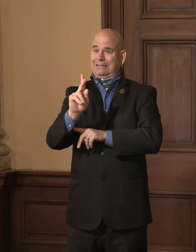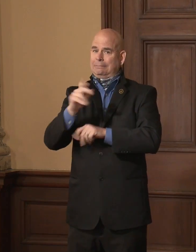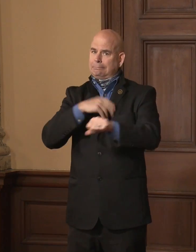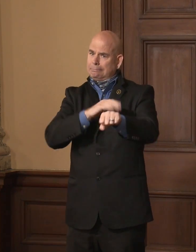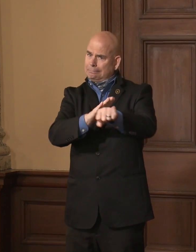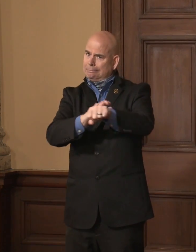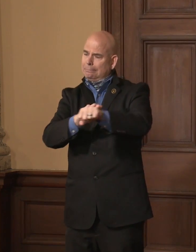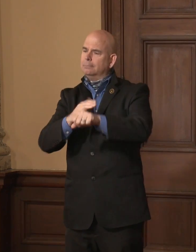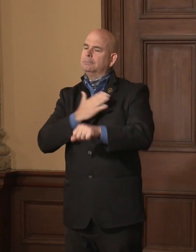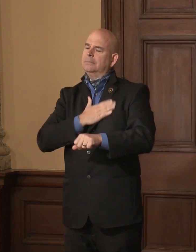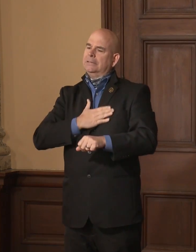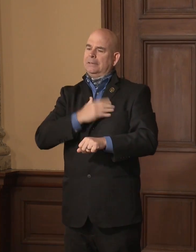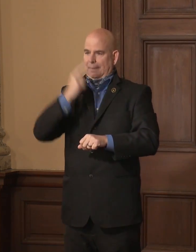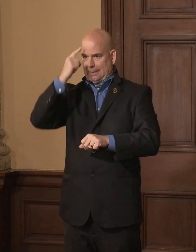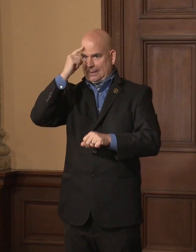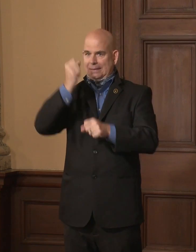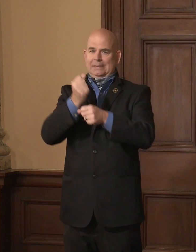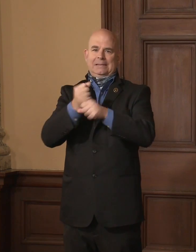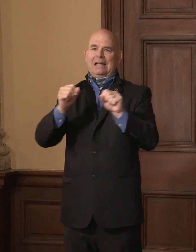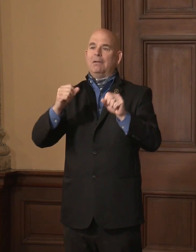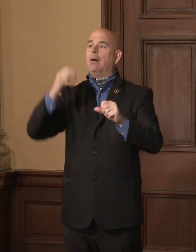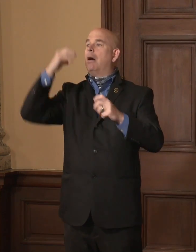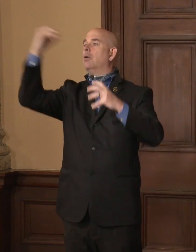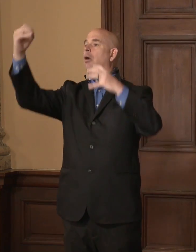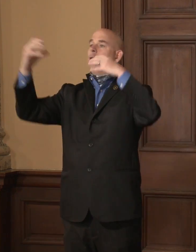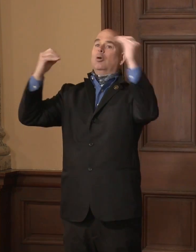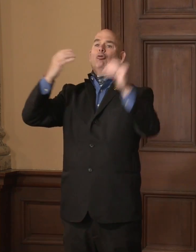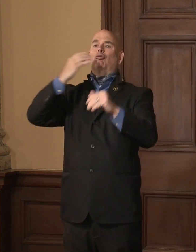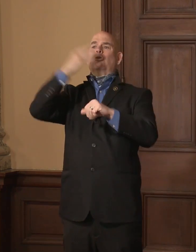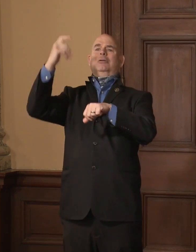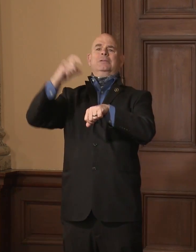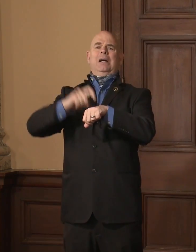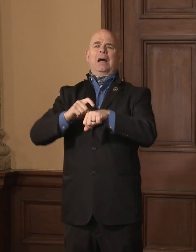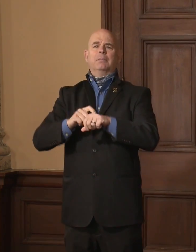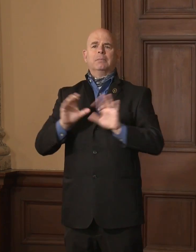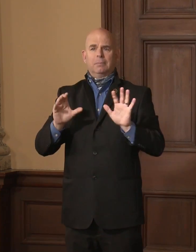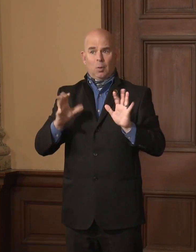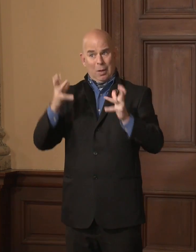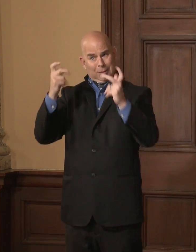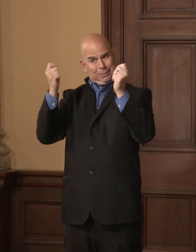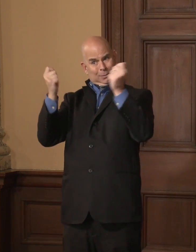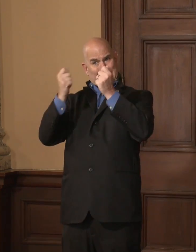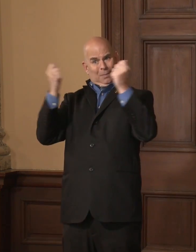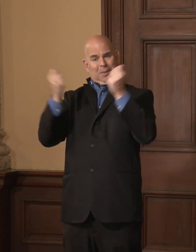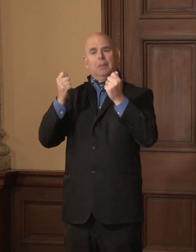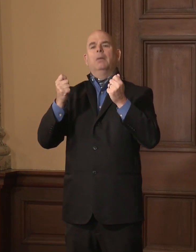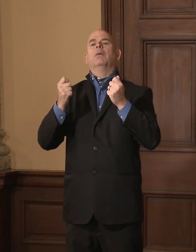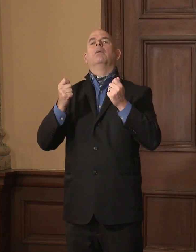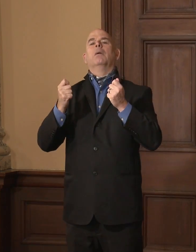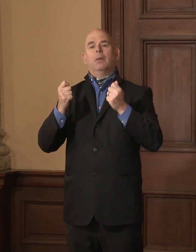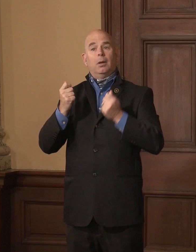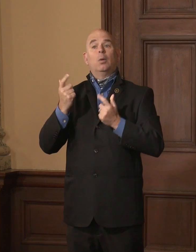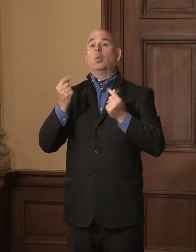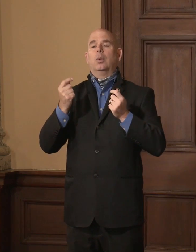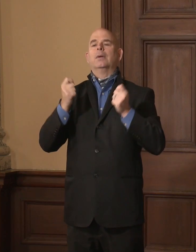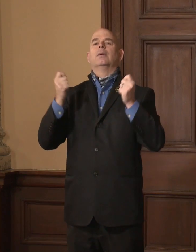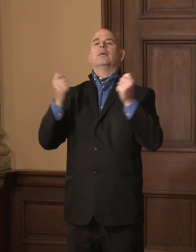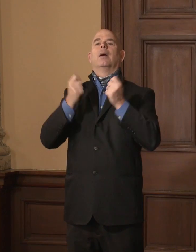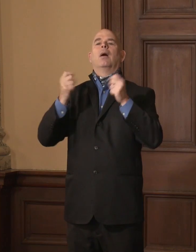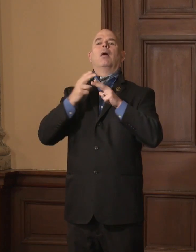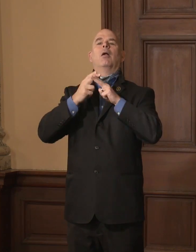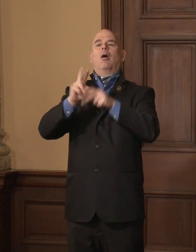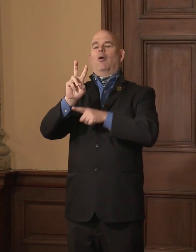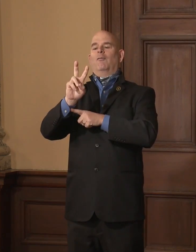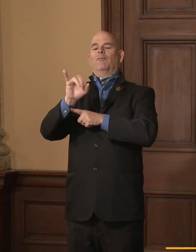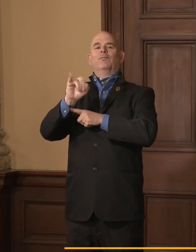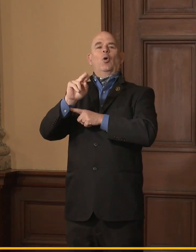is for an essential reason. If you are celebrating, consider connecting with your friends and family virtually. If you're going outside to get some